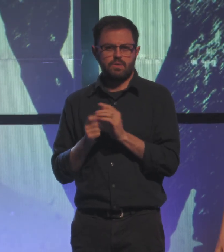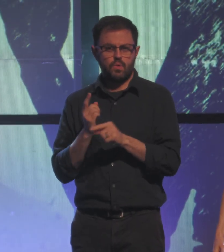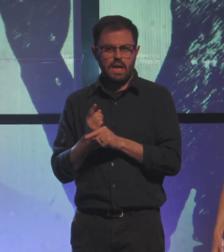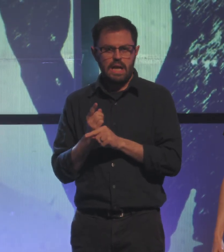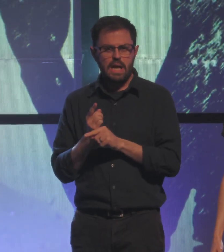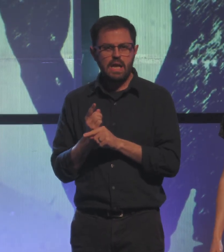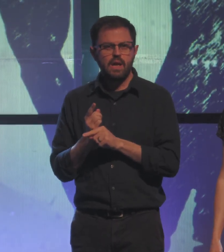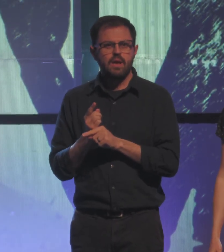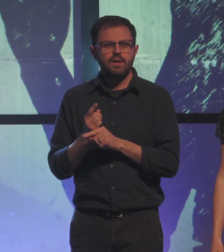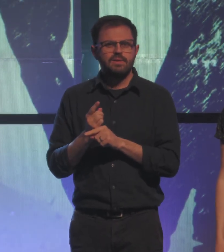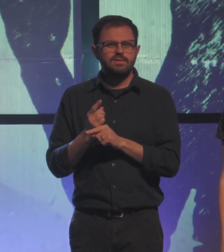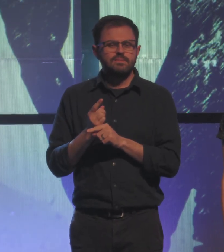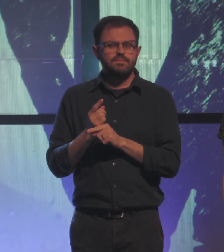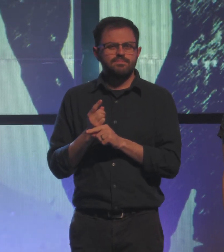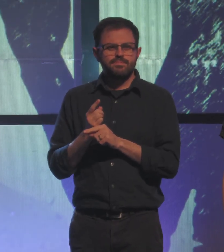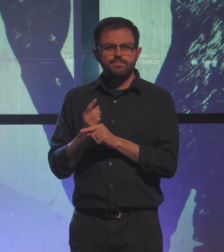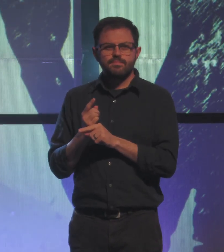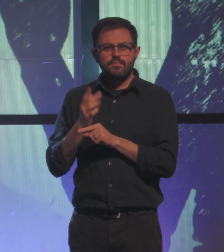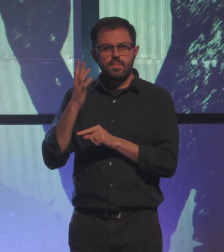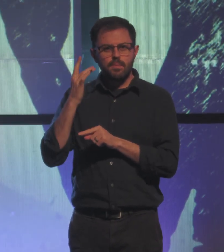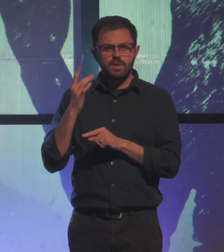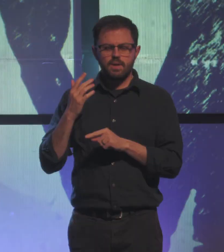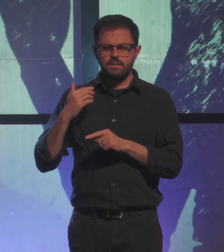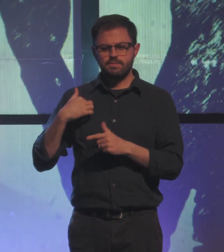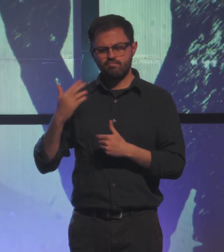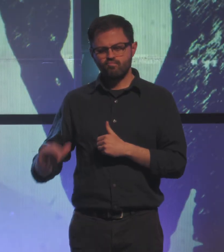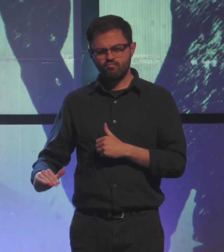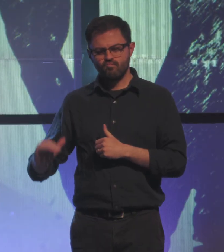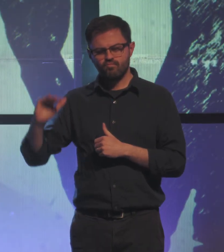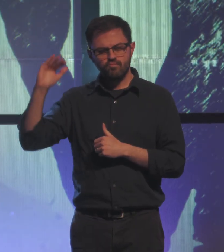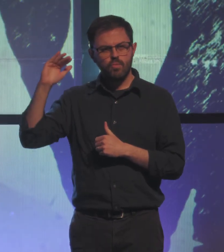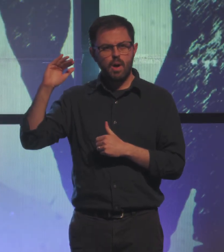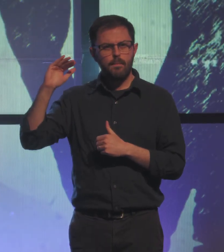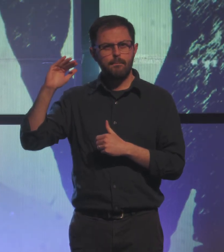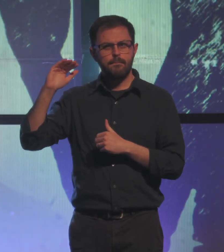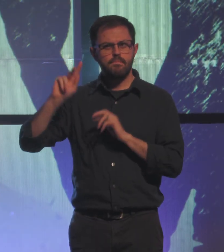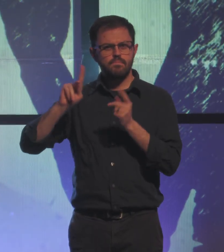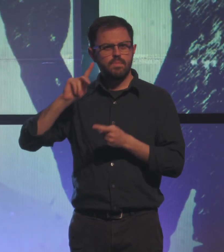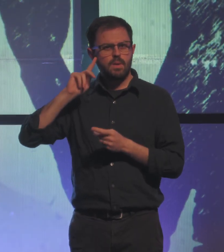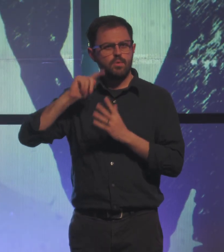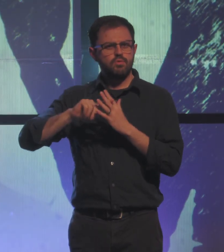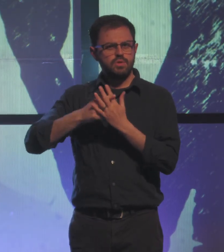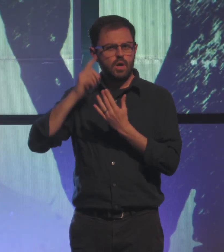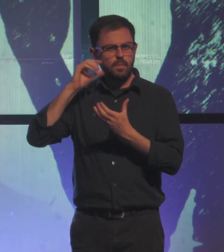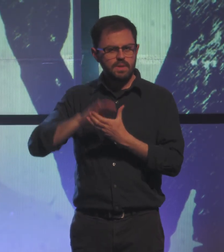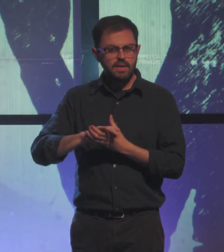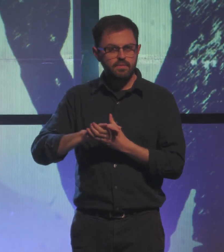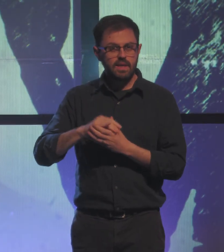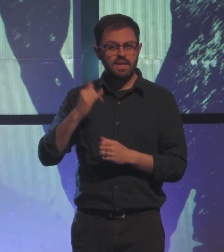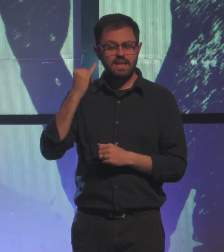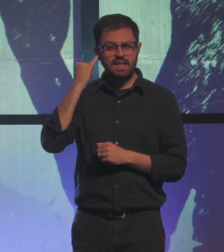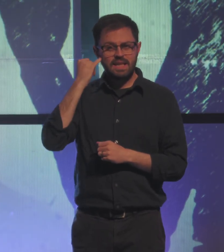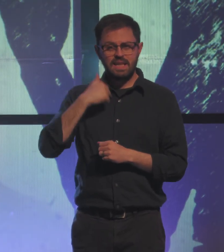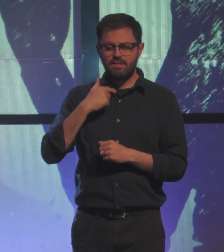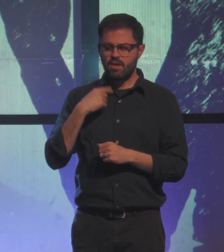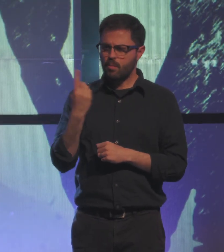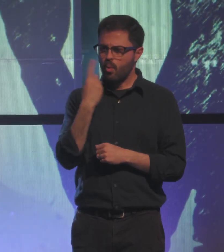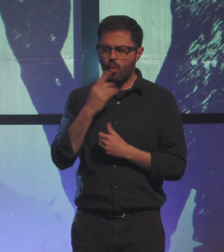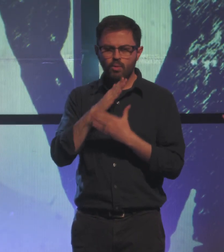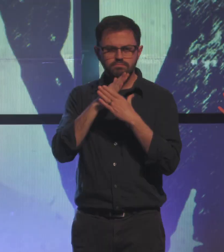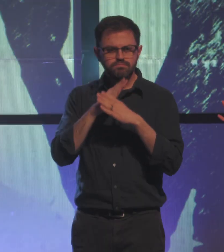Because somewhere along the way, we started to believe this: if I stay quiet, I'll